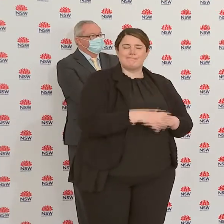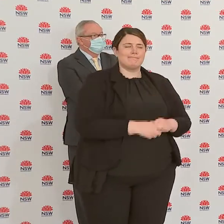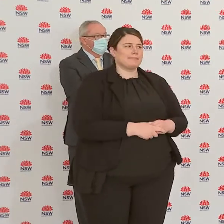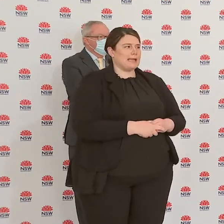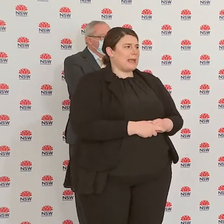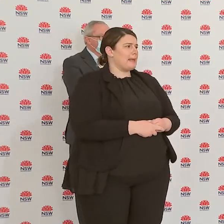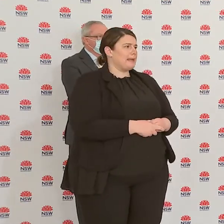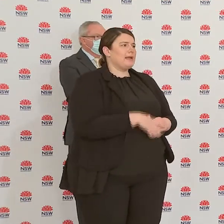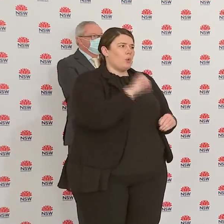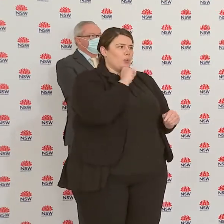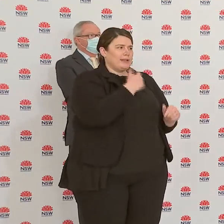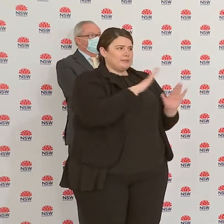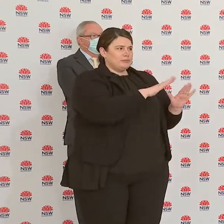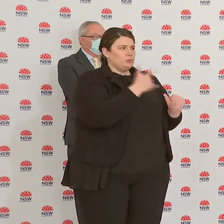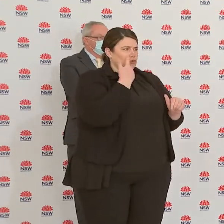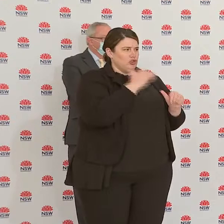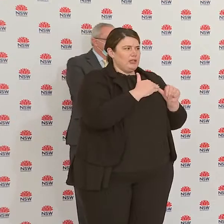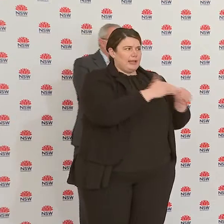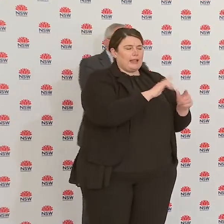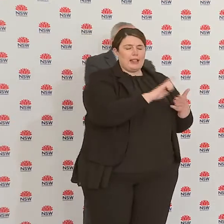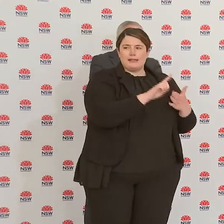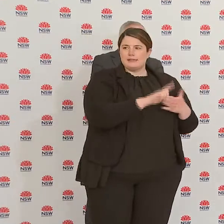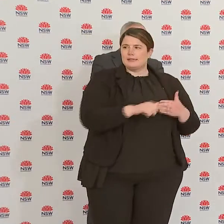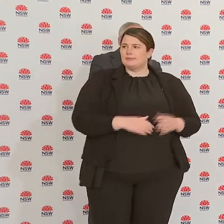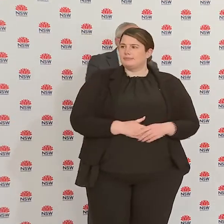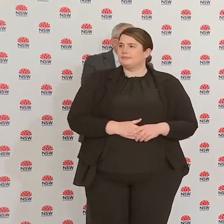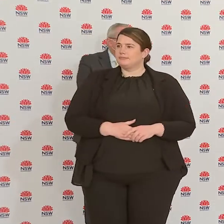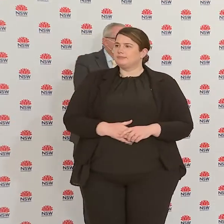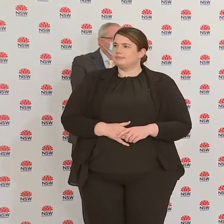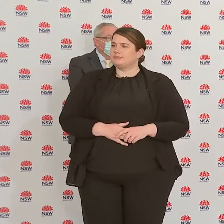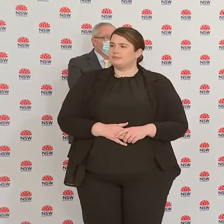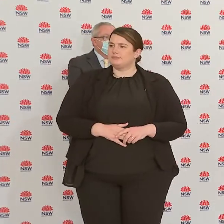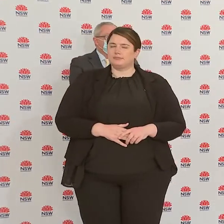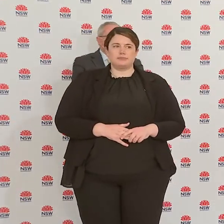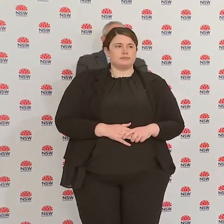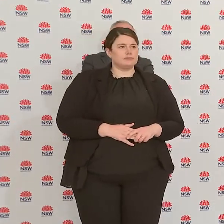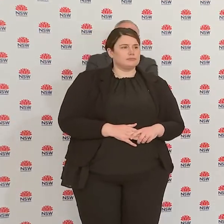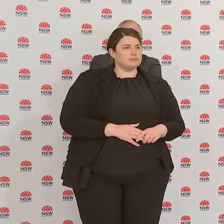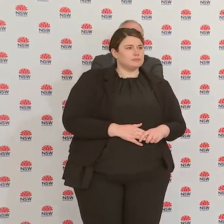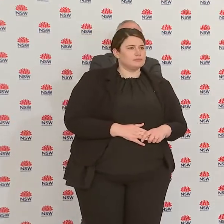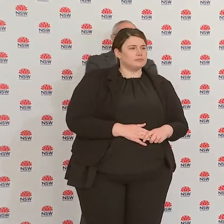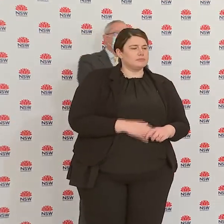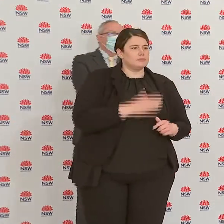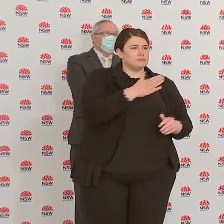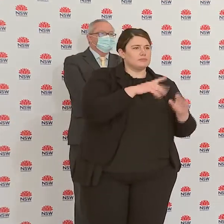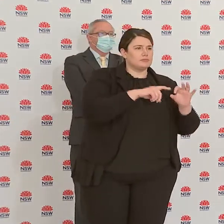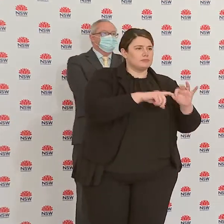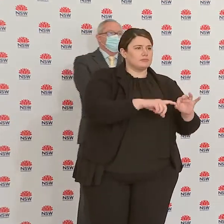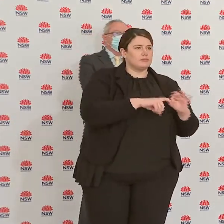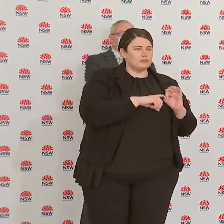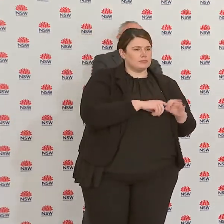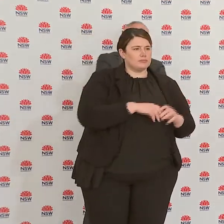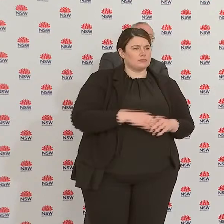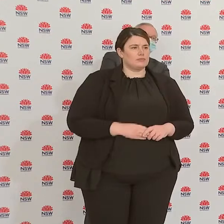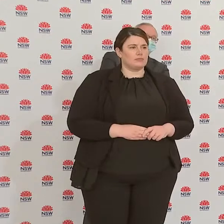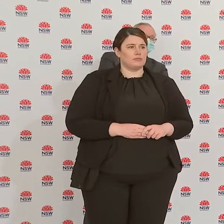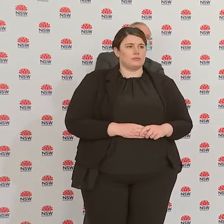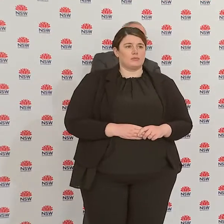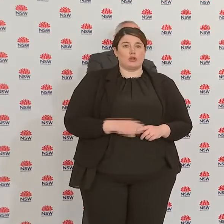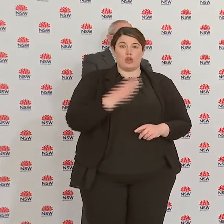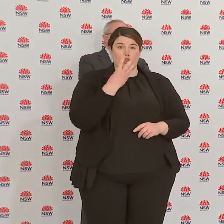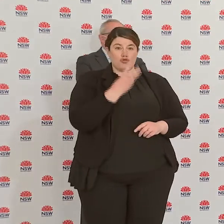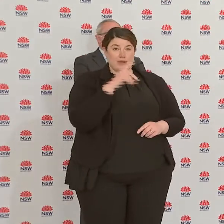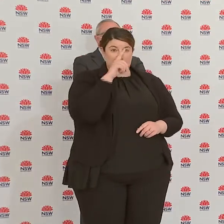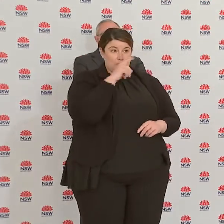first case, but certainly that's been... Not vaccinated, Dr. Chan. Sorry? A couple of the cases, like 3 of the cases at that Summer